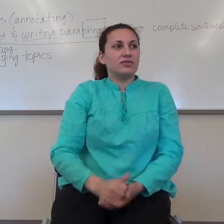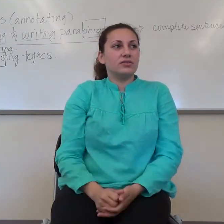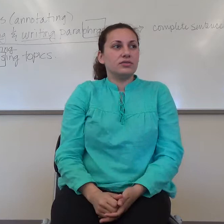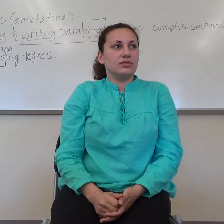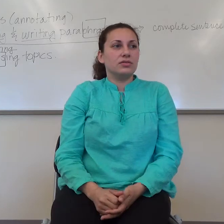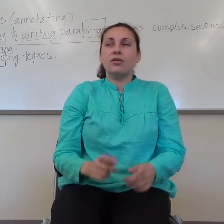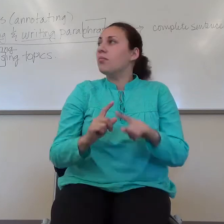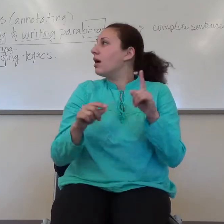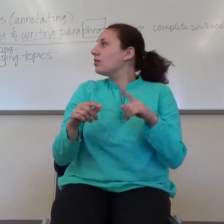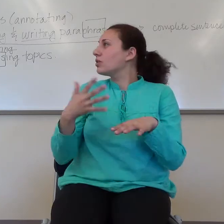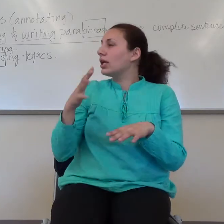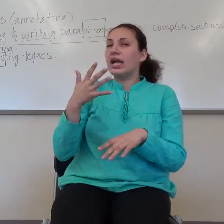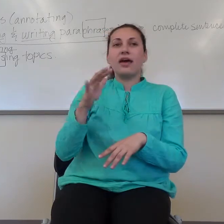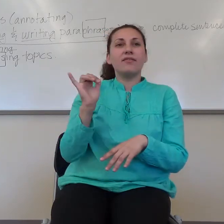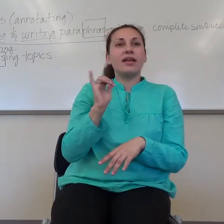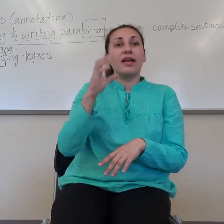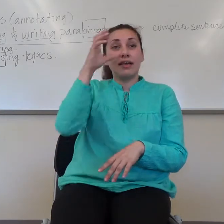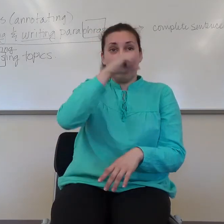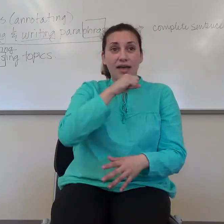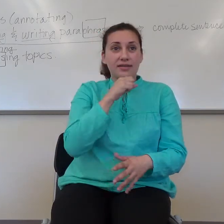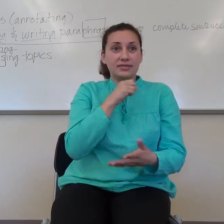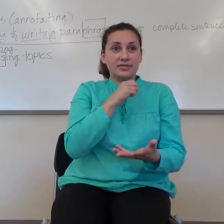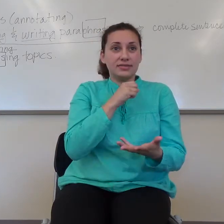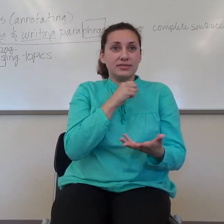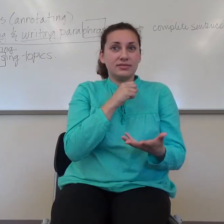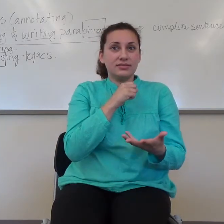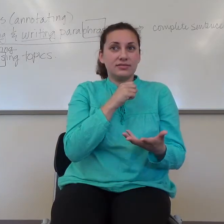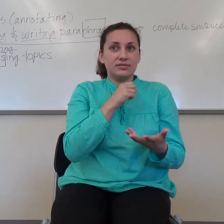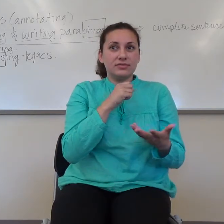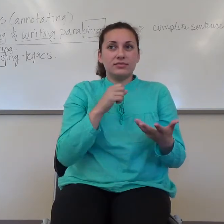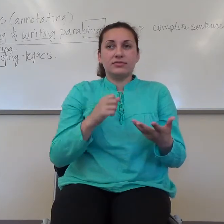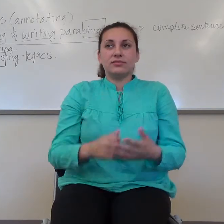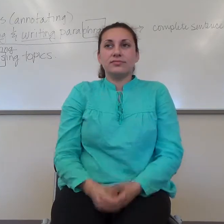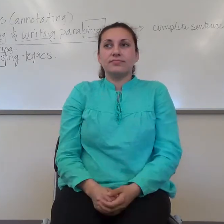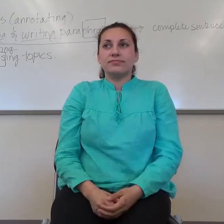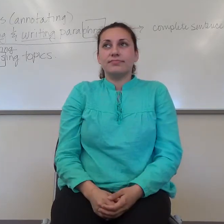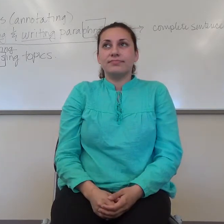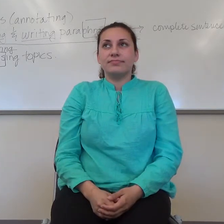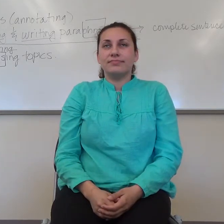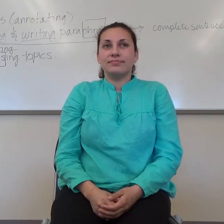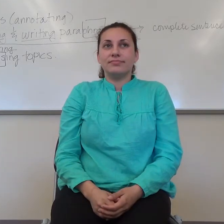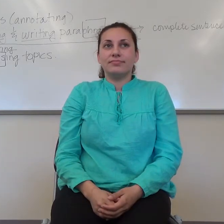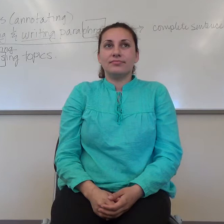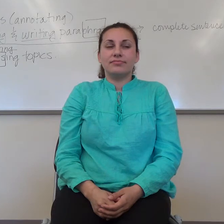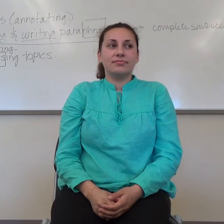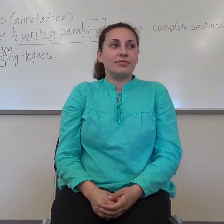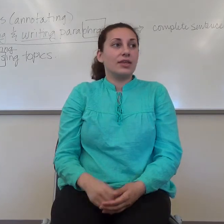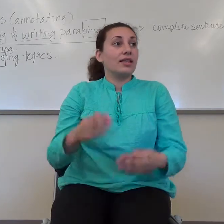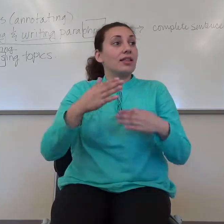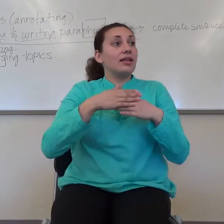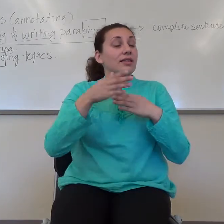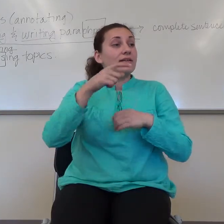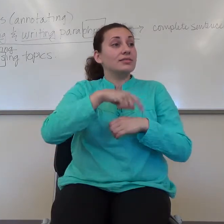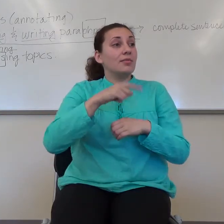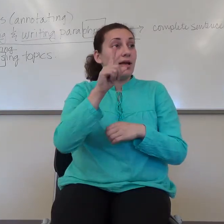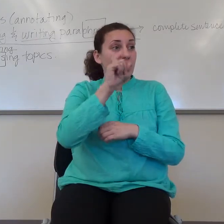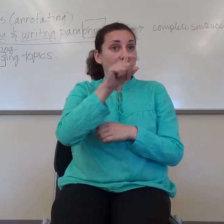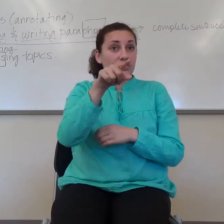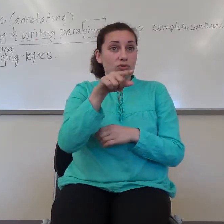of guess, if you figured out how this class works, that the next time I ask you to do this after this homework, I'm going to ask